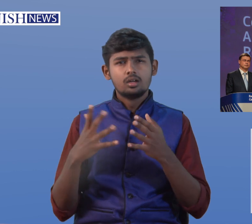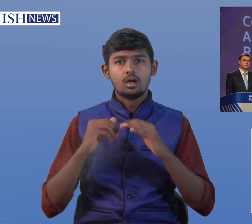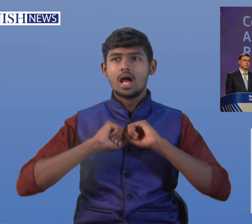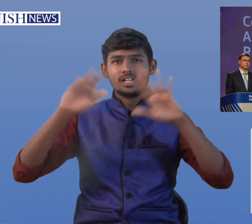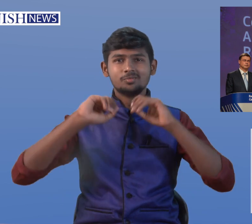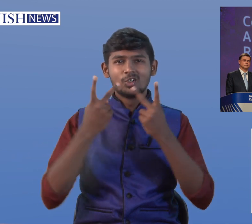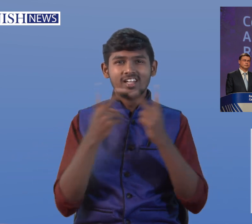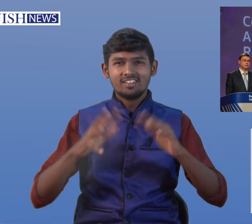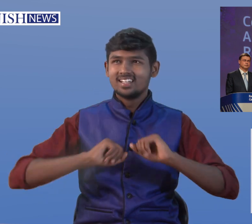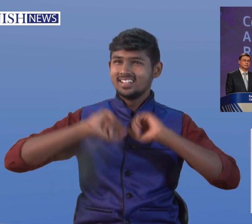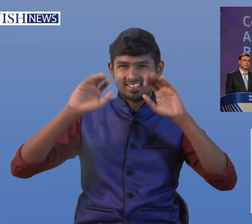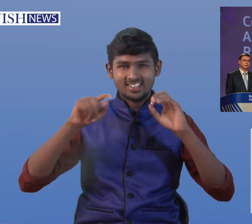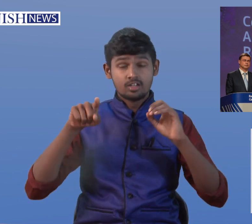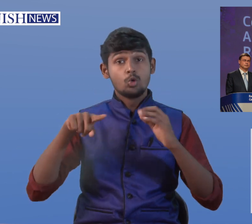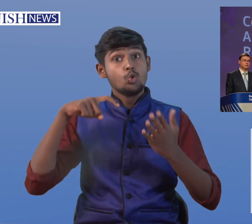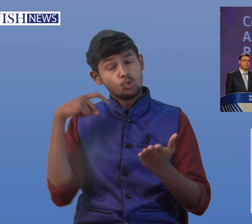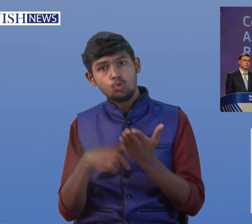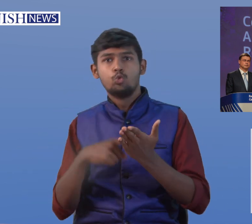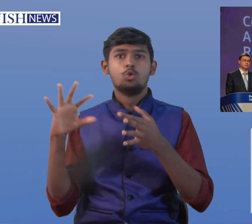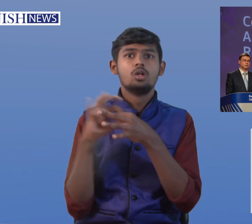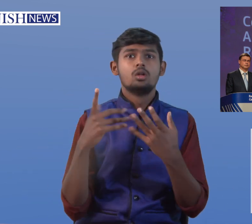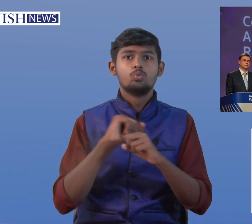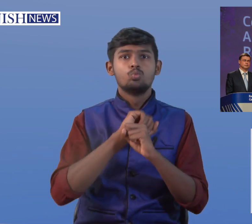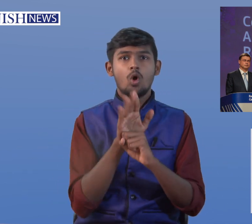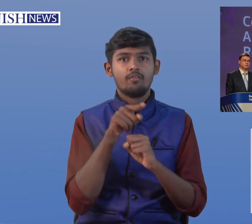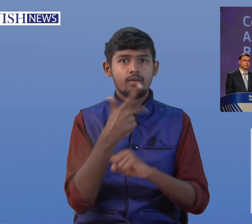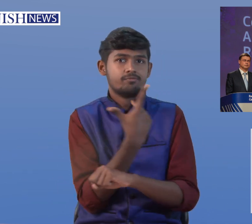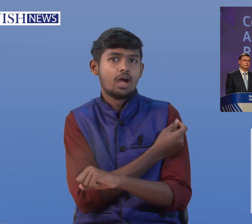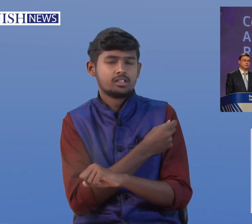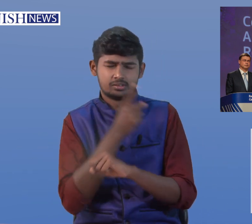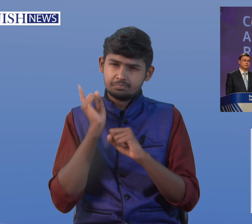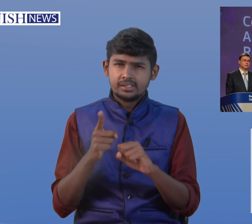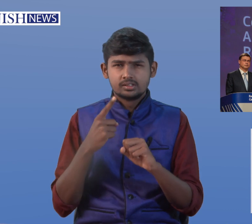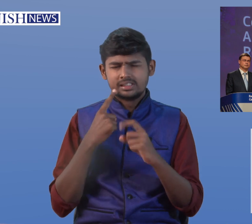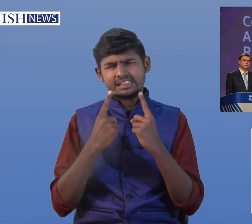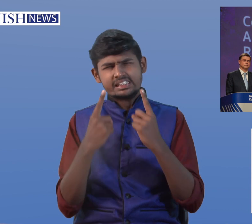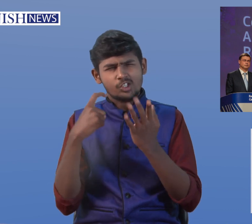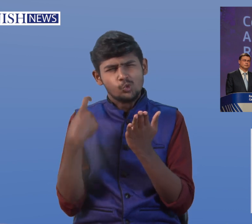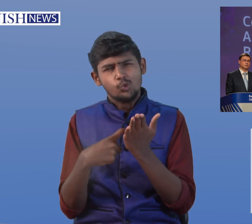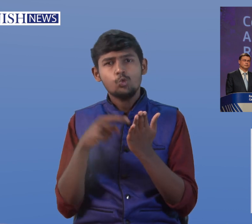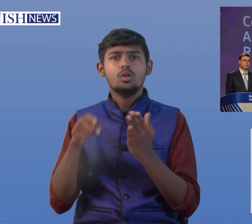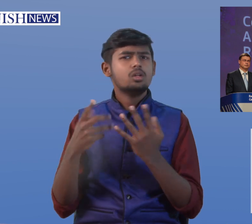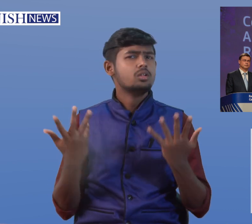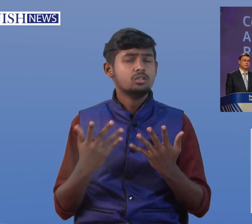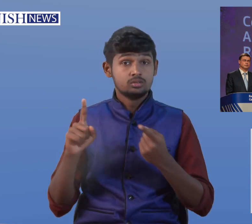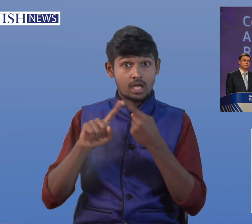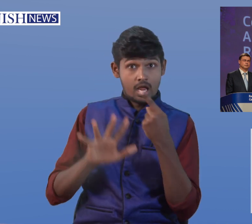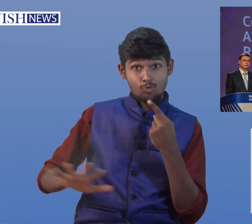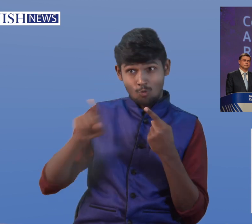The European Union is moving towards stricter export controls to ensure more COVID-19 short supplies. The